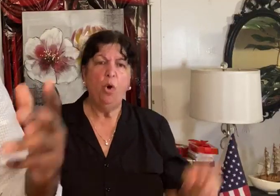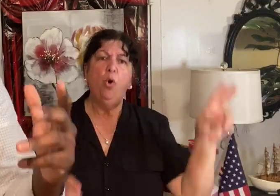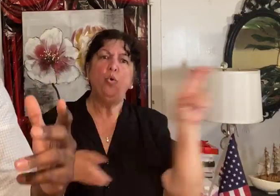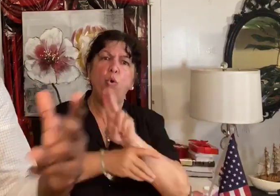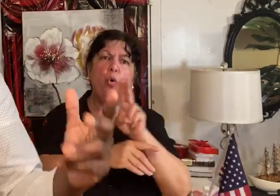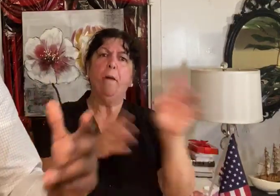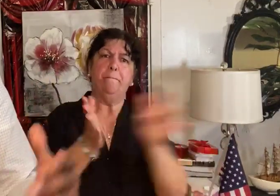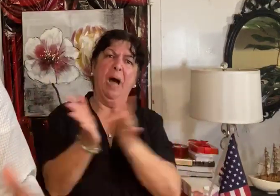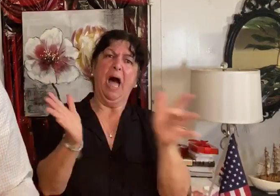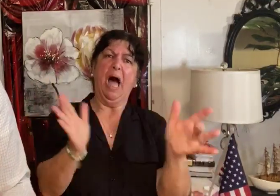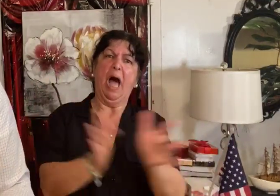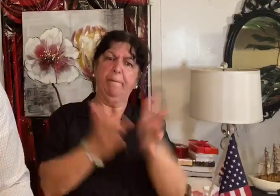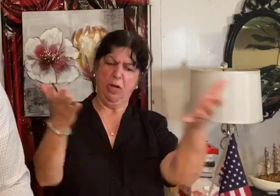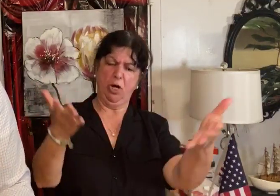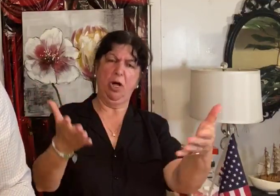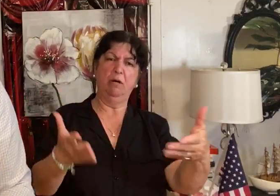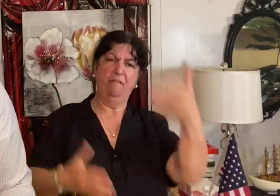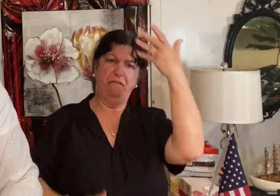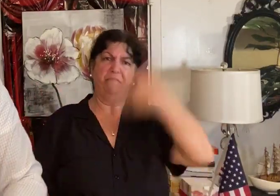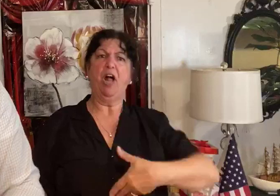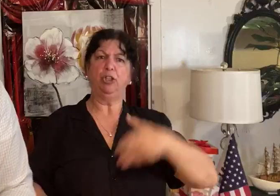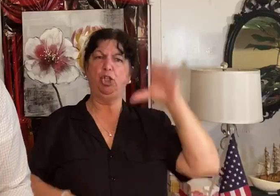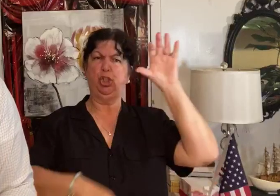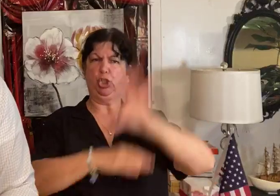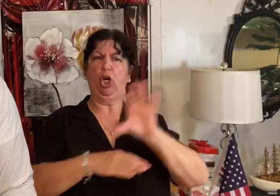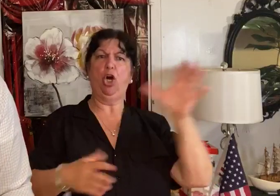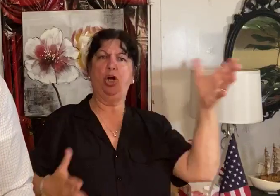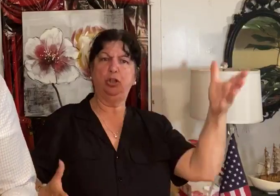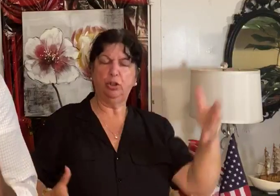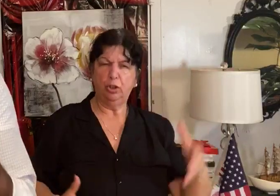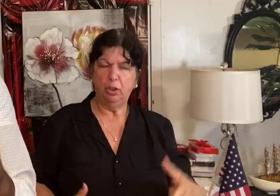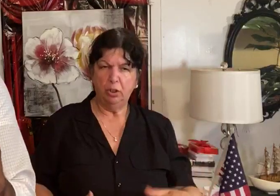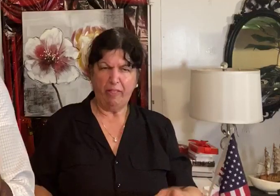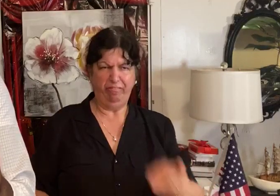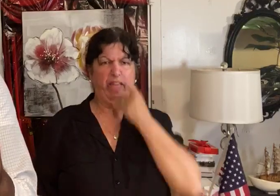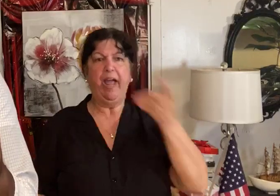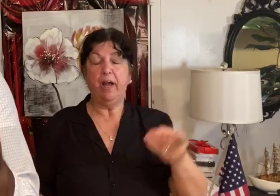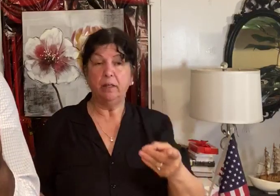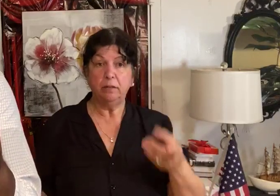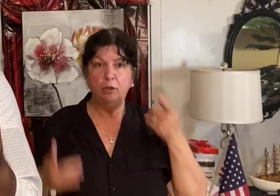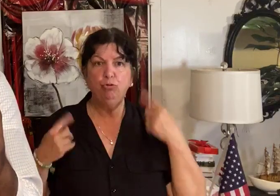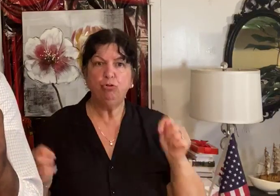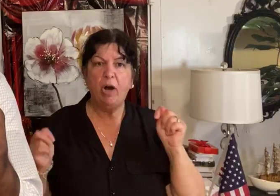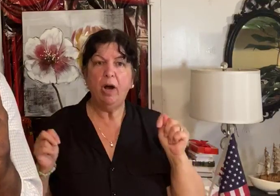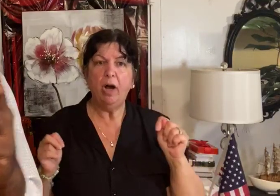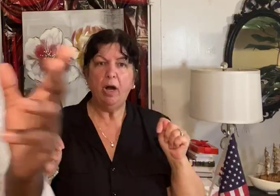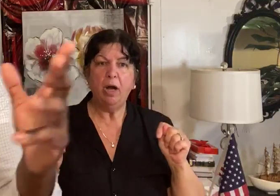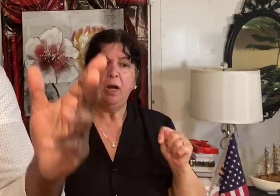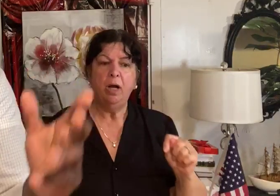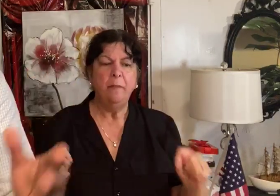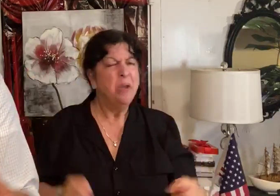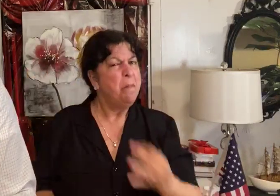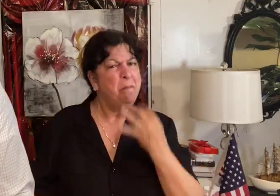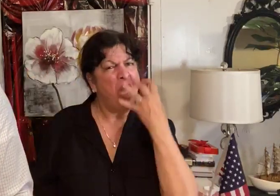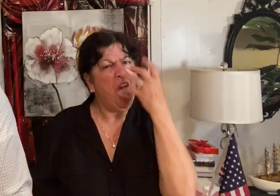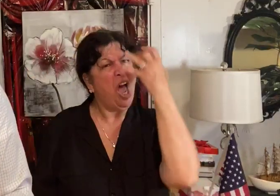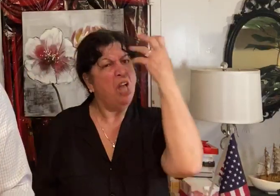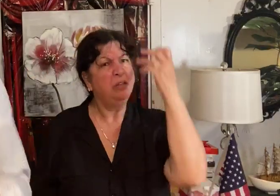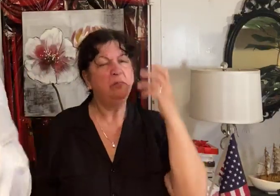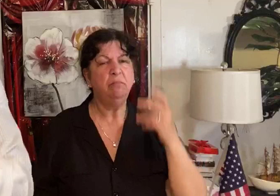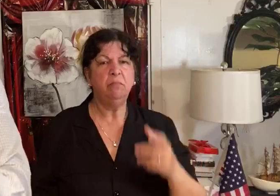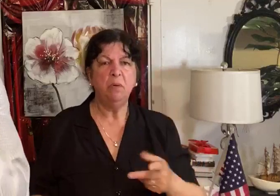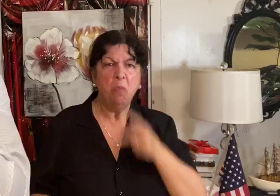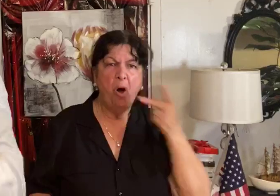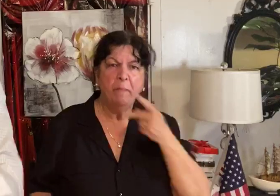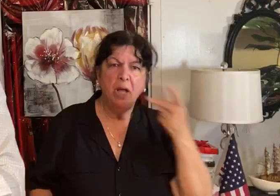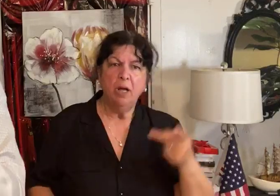the Bible and the church as a prop? And they try to stir up the anger of the public.